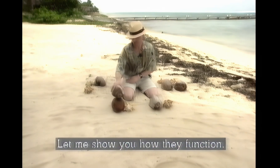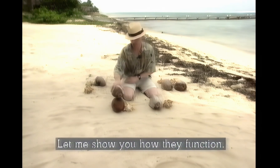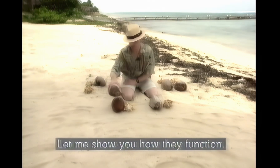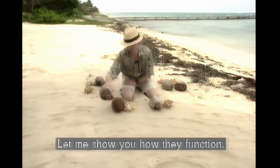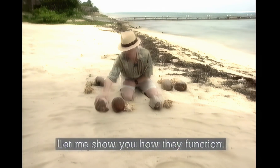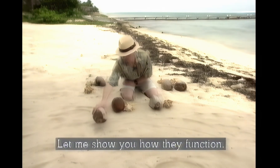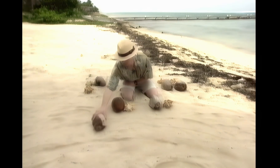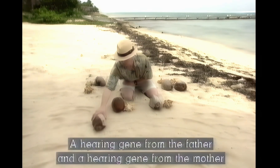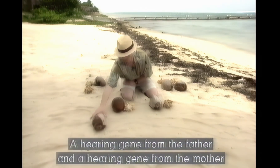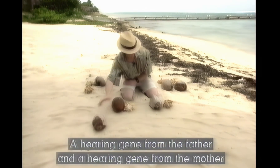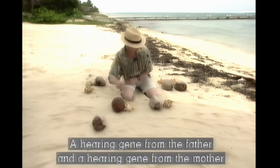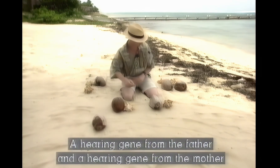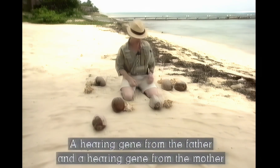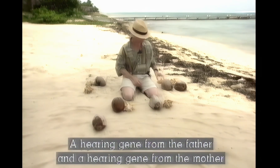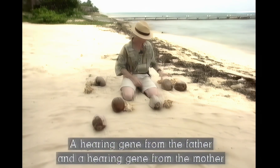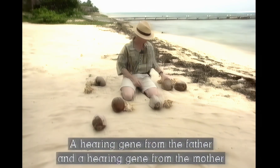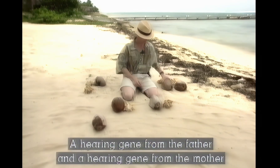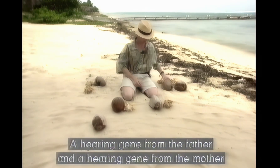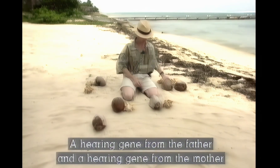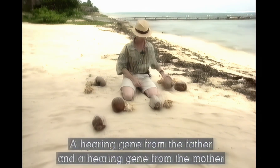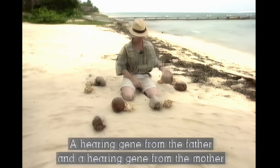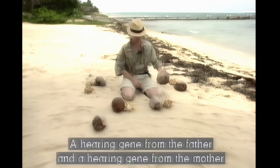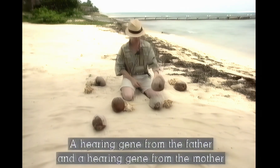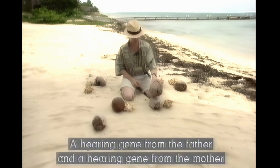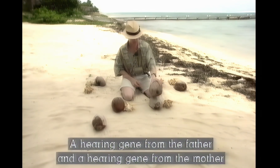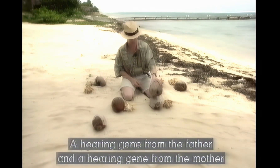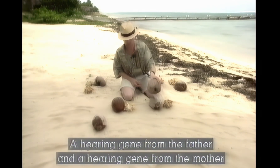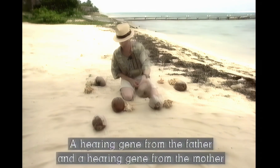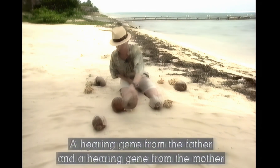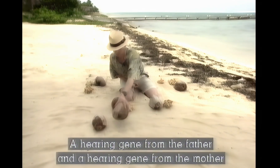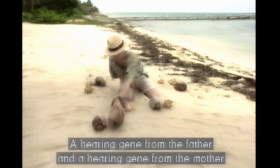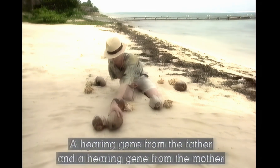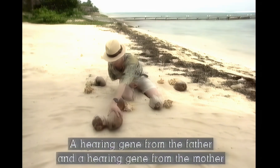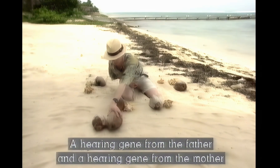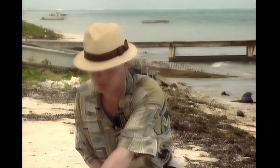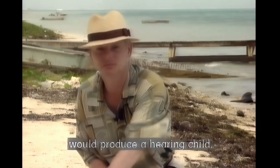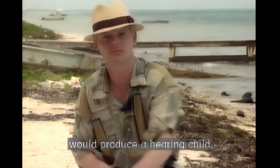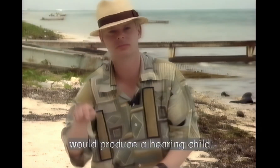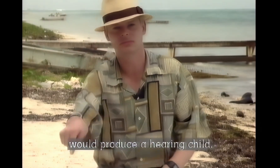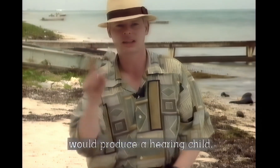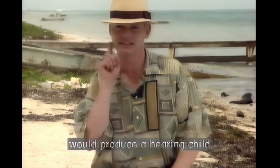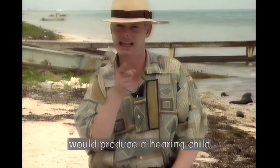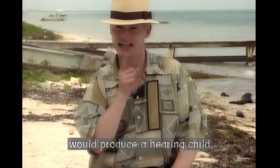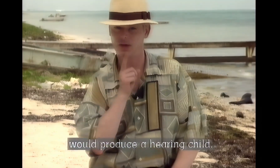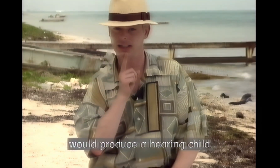A hearing gene from father and a hearing gene from mother would produce a hearing